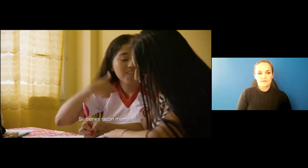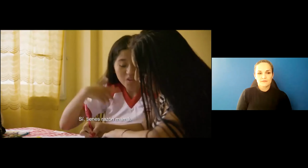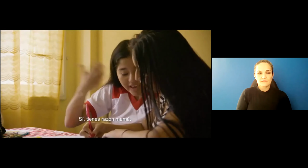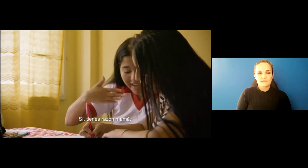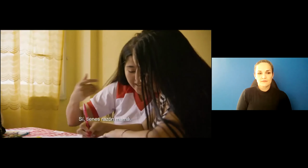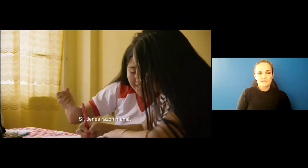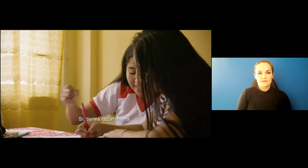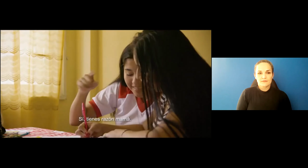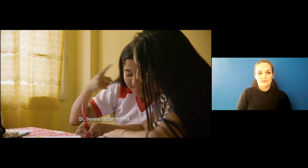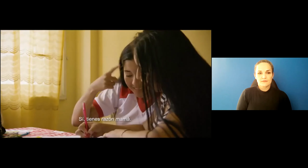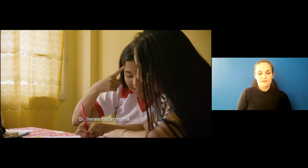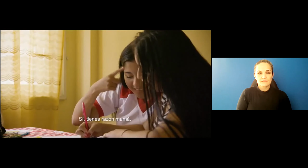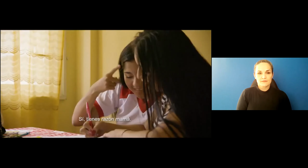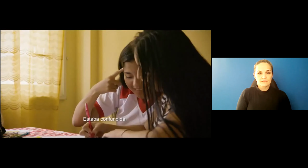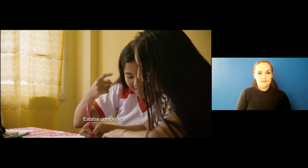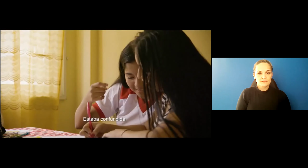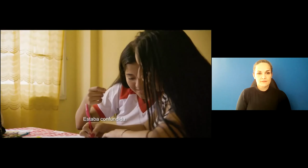Yes, you're right, Mom.